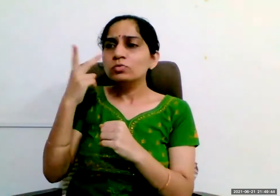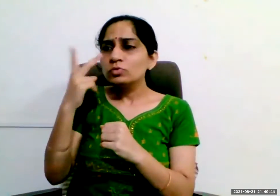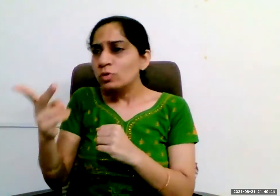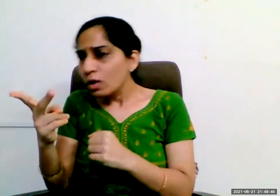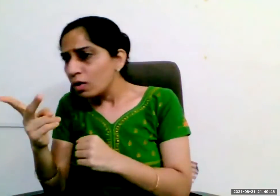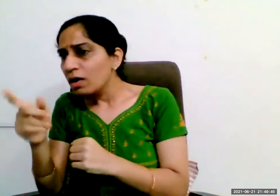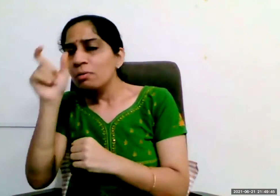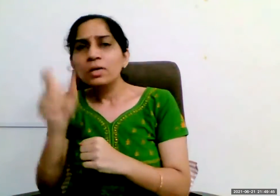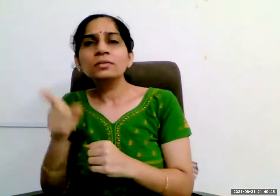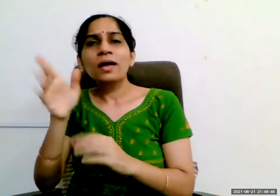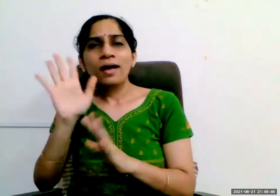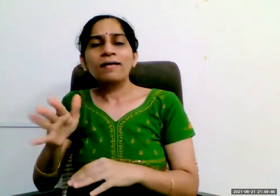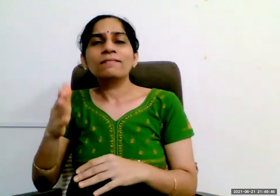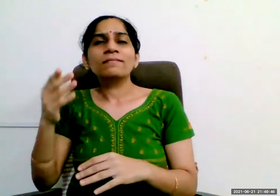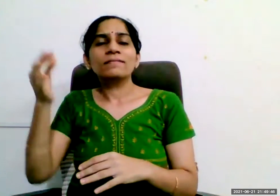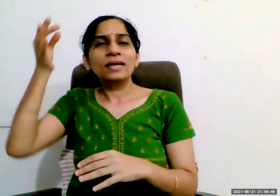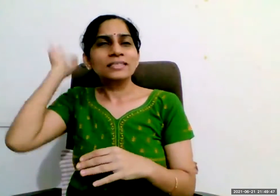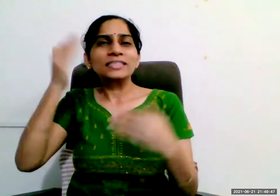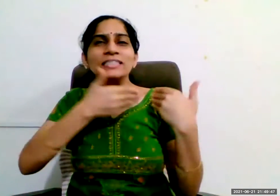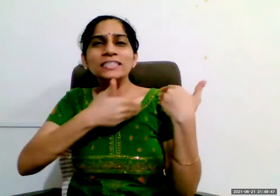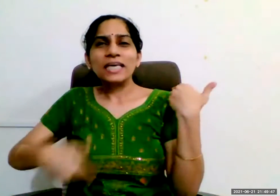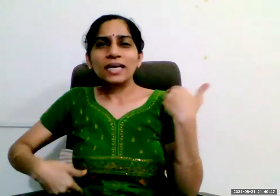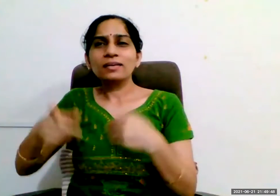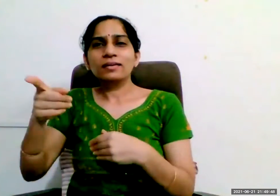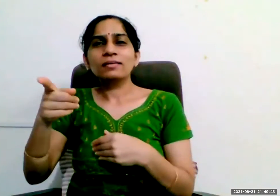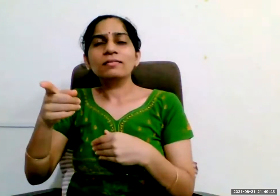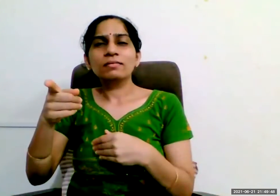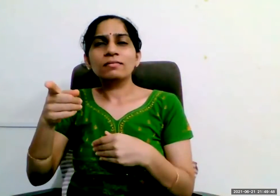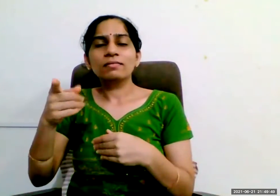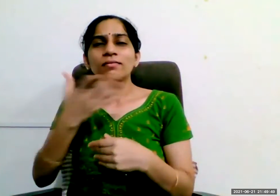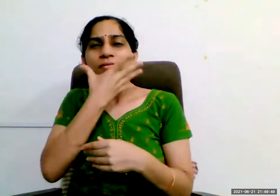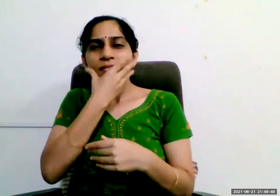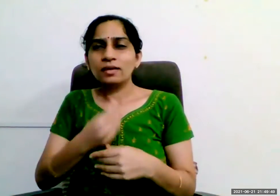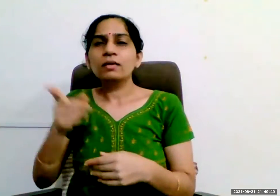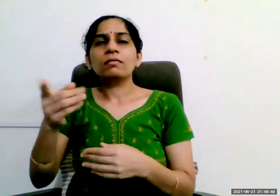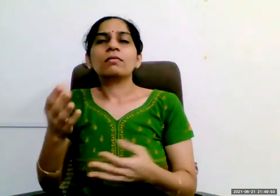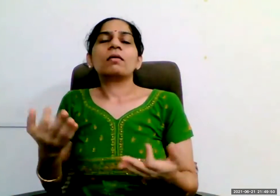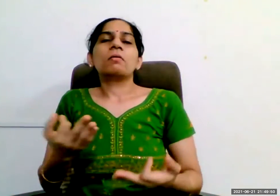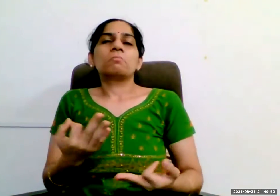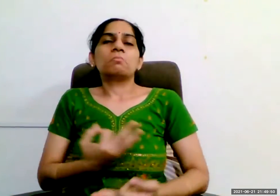He tried to call out the saint and ask for water, but the saint was in meditation,